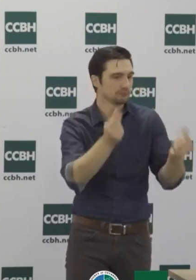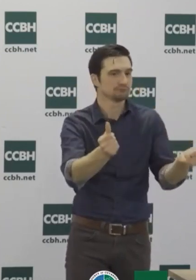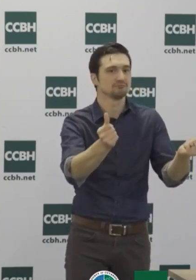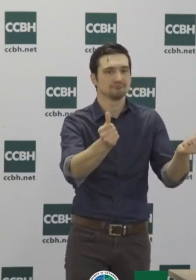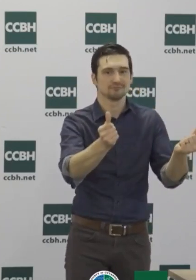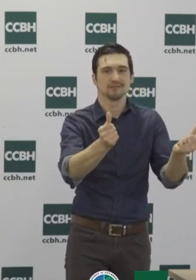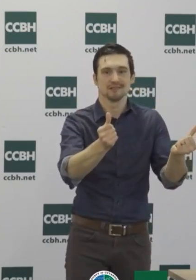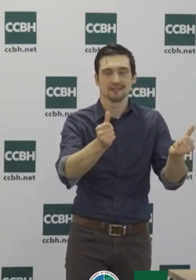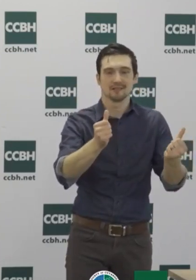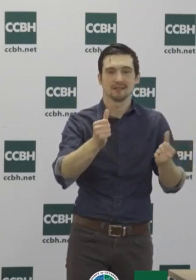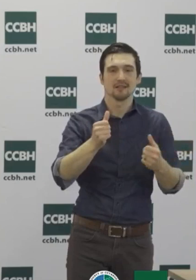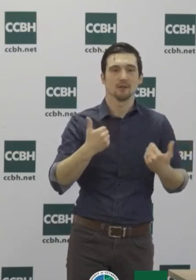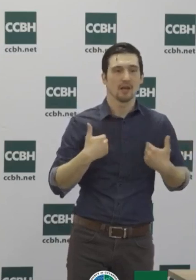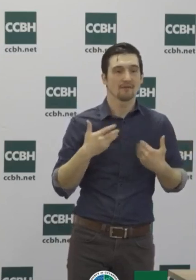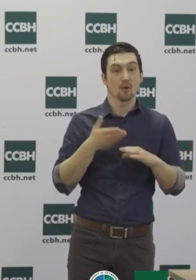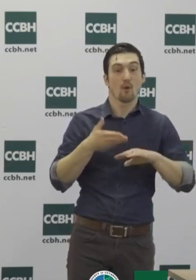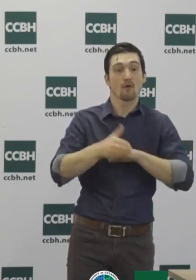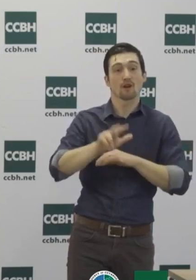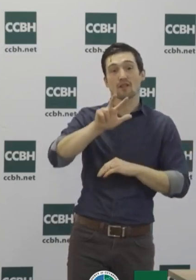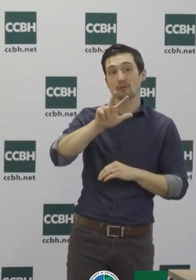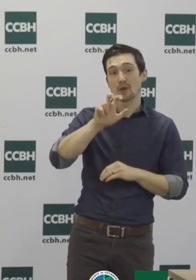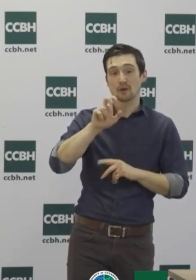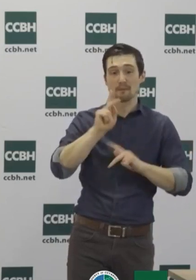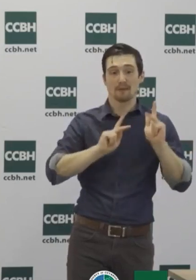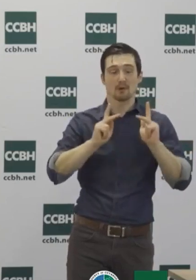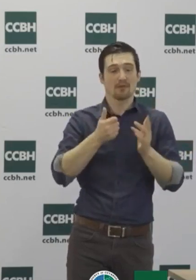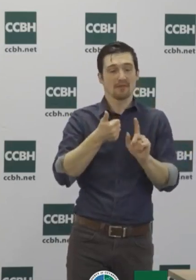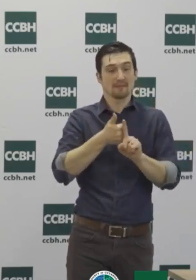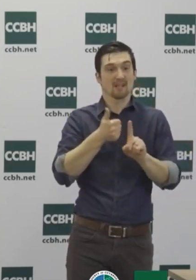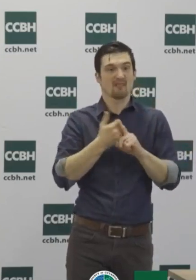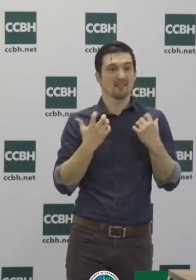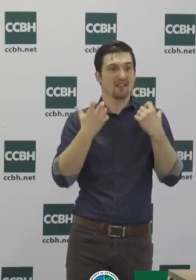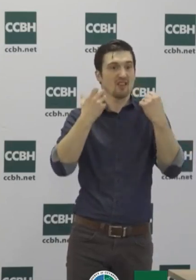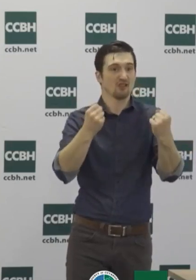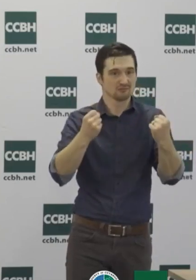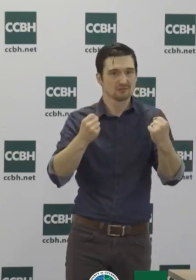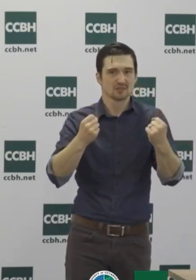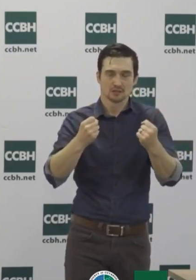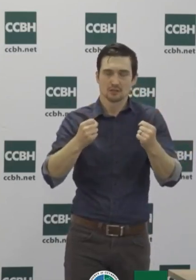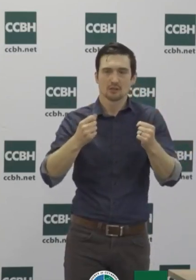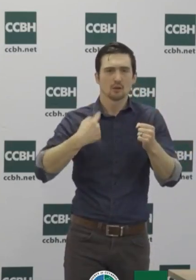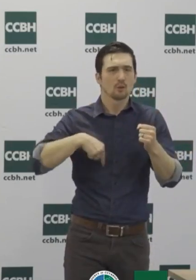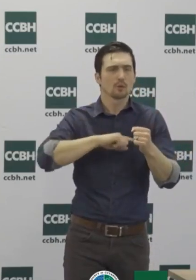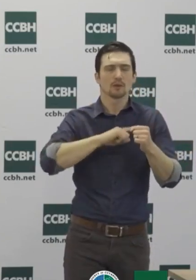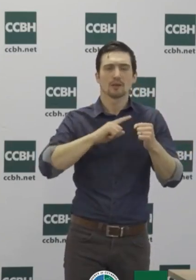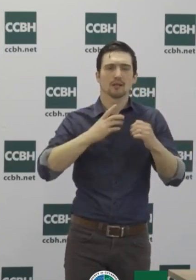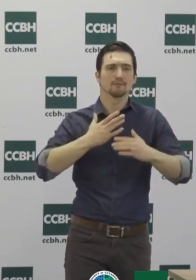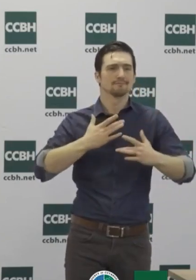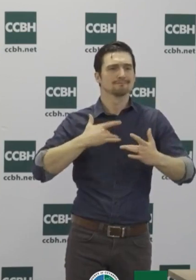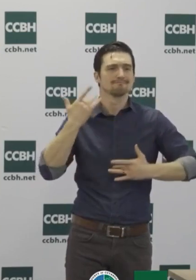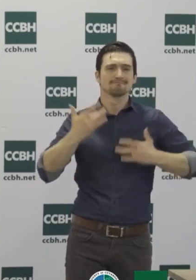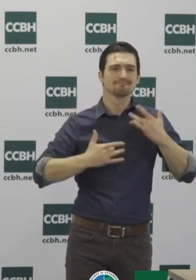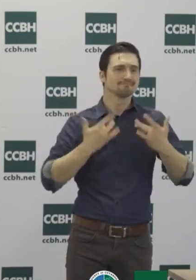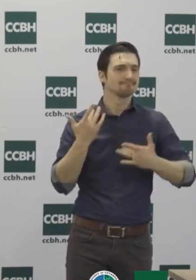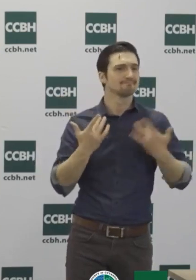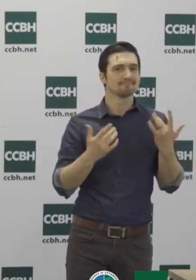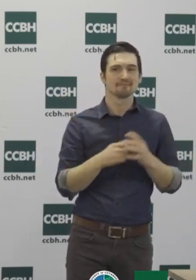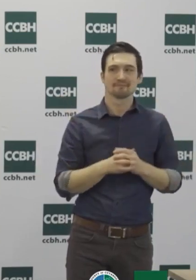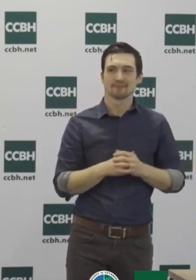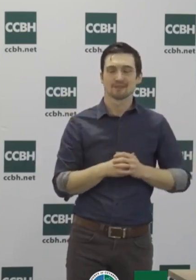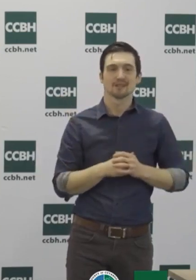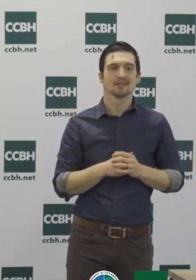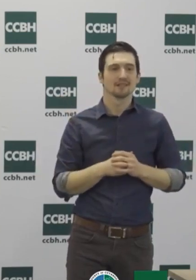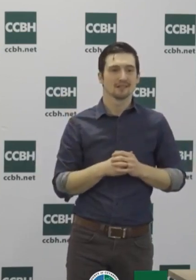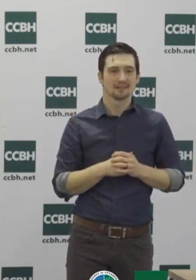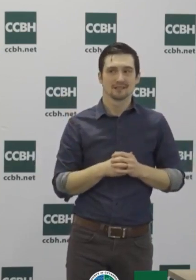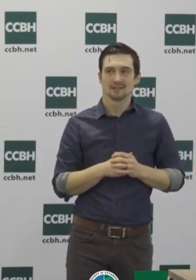having more than 300 is something that we are very happy about. And we're kind of waiting for the person